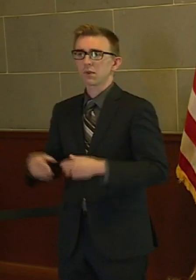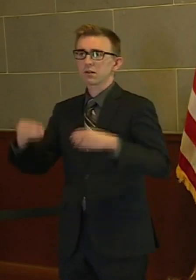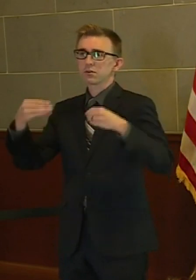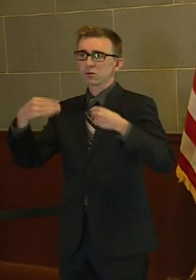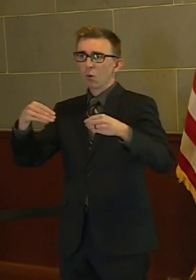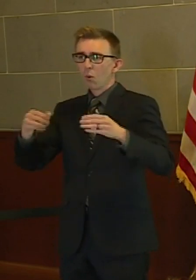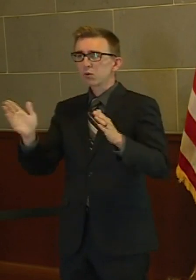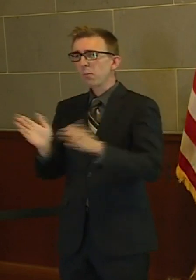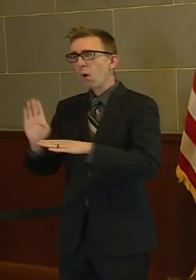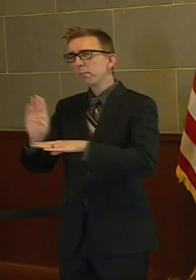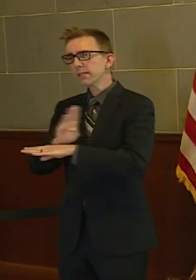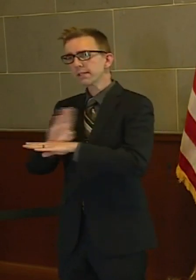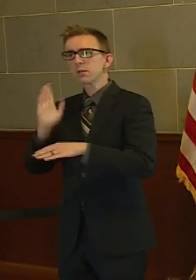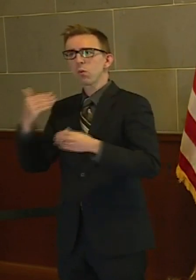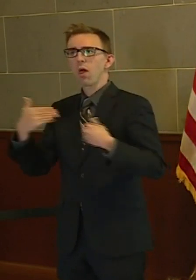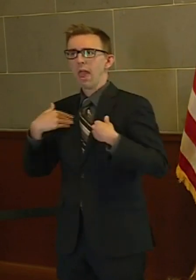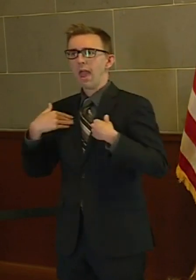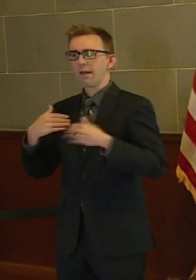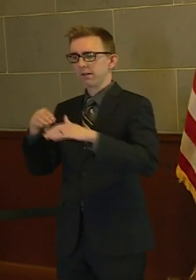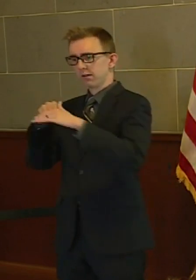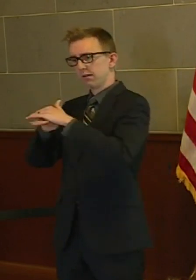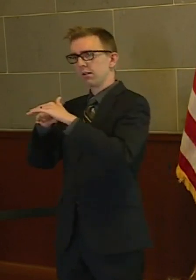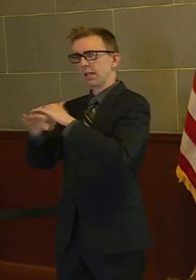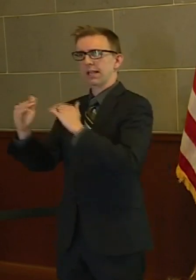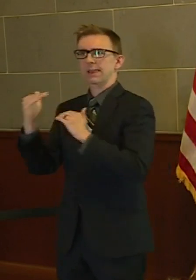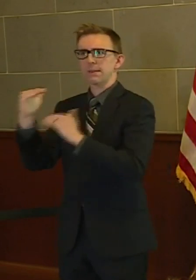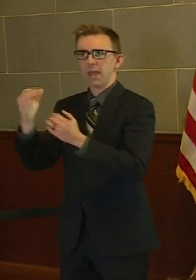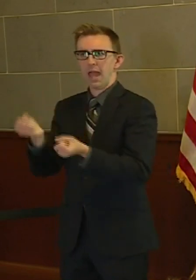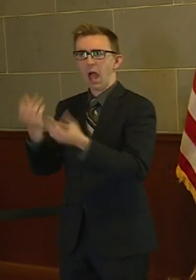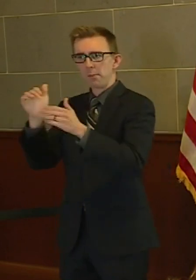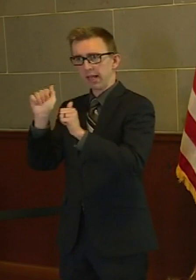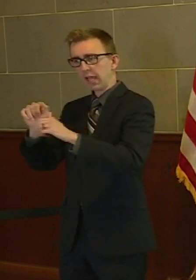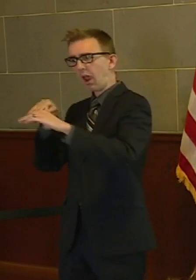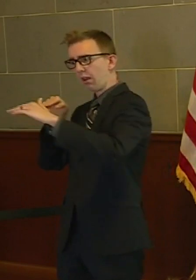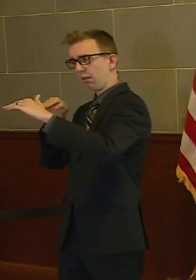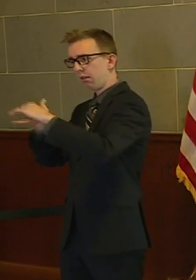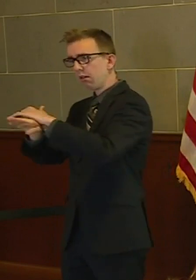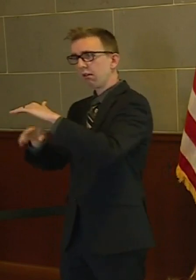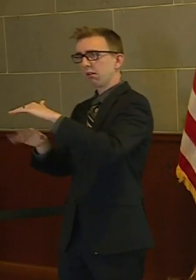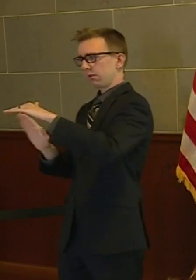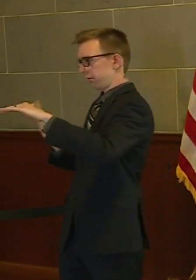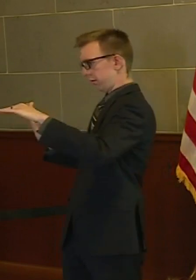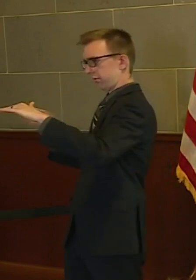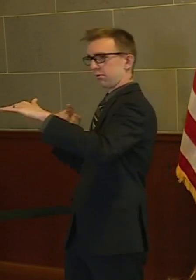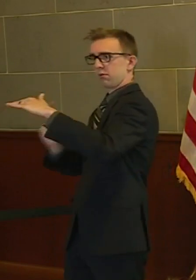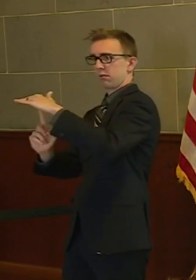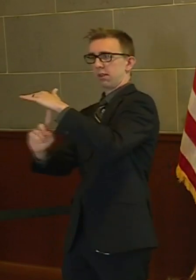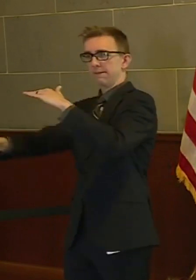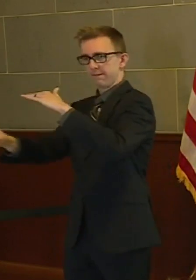small businesses will have occupancy limits on how many can be in those facilities, much like under the first order.